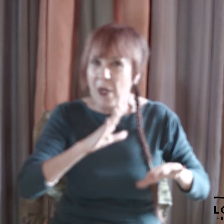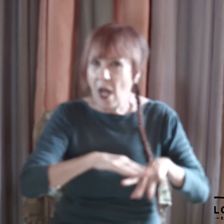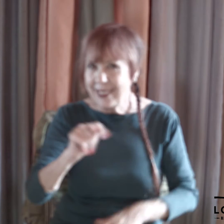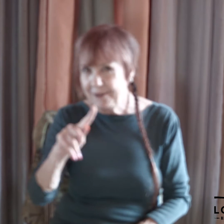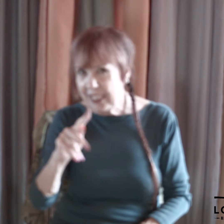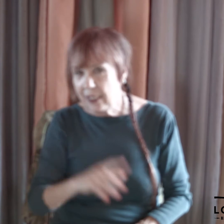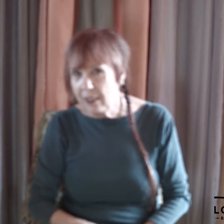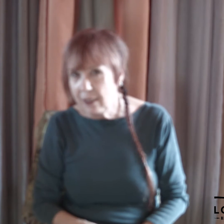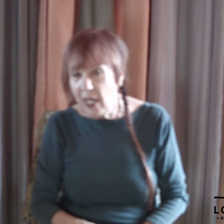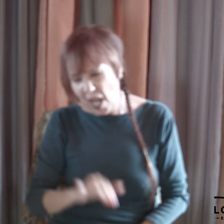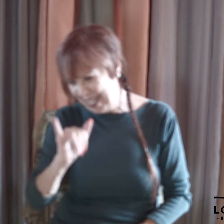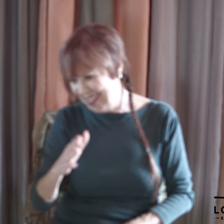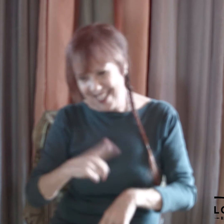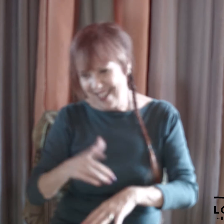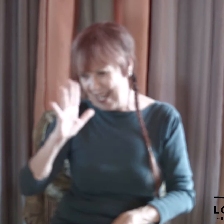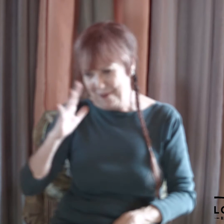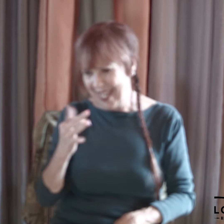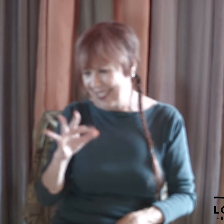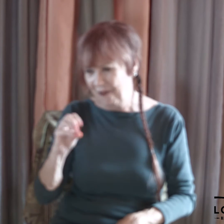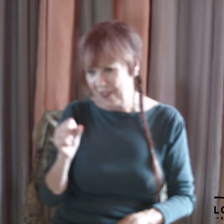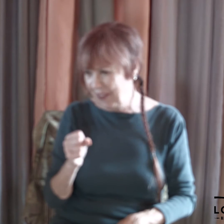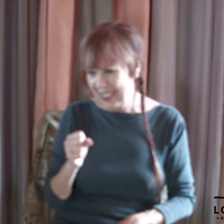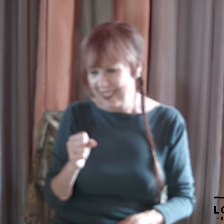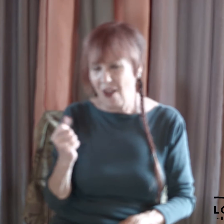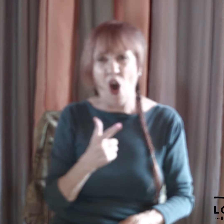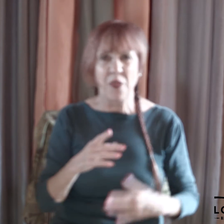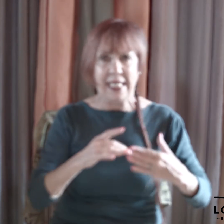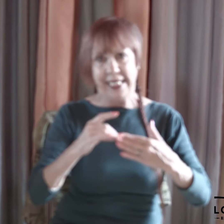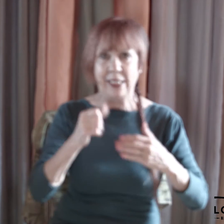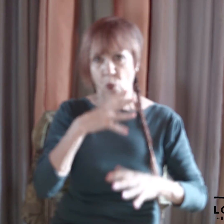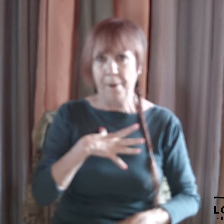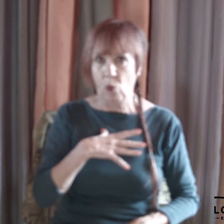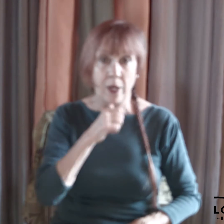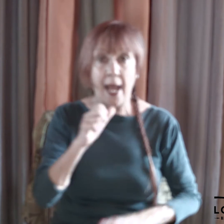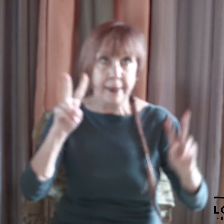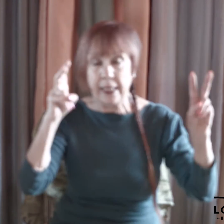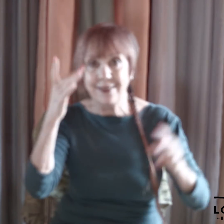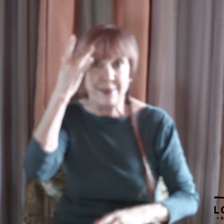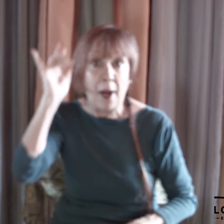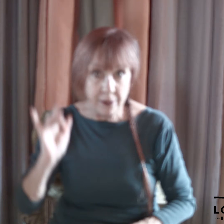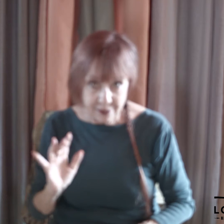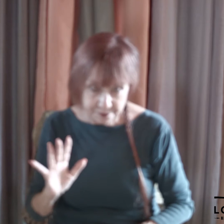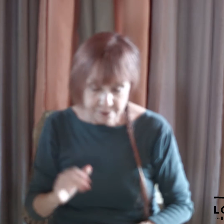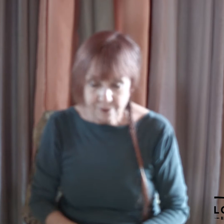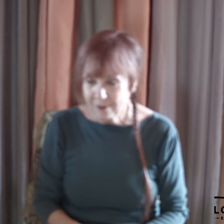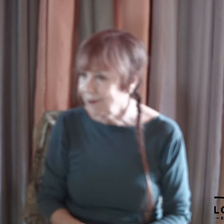on television, because at that time, all the other lead women in series were not considered that smart. So we just